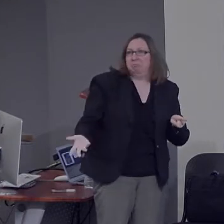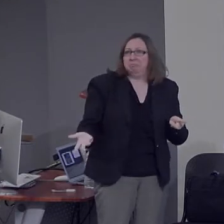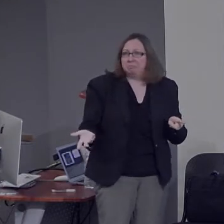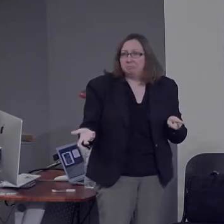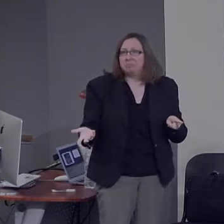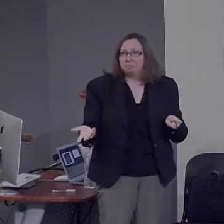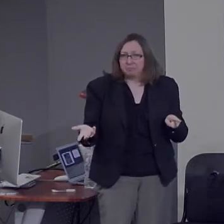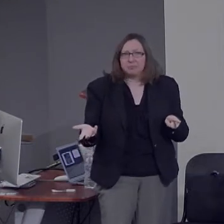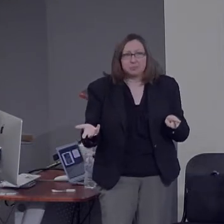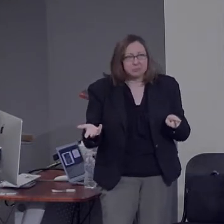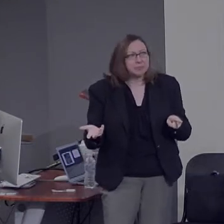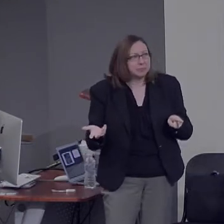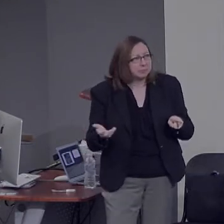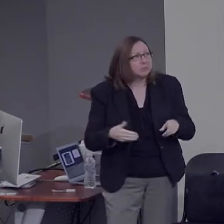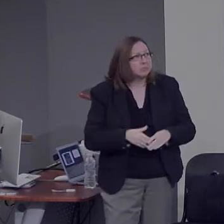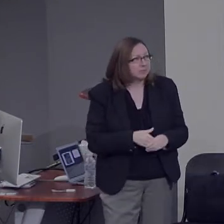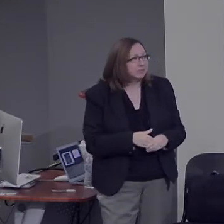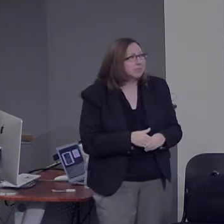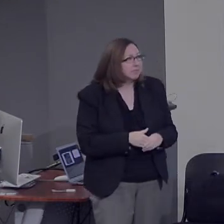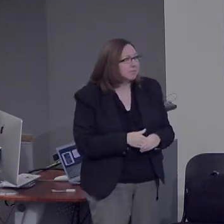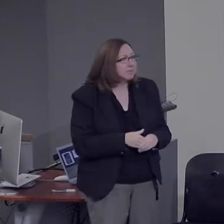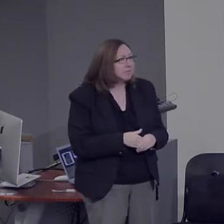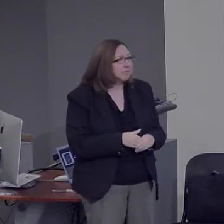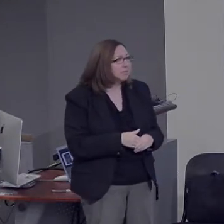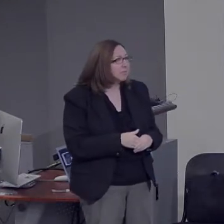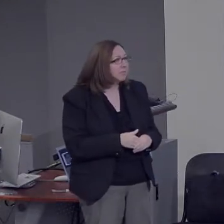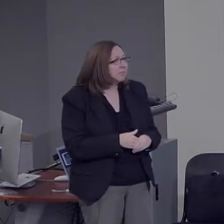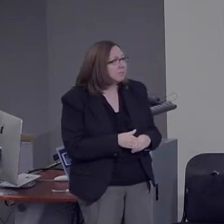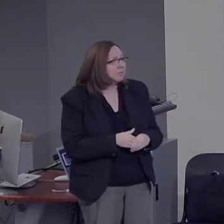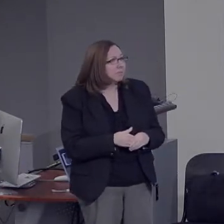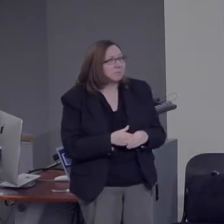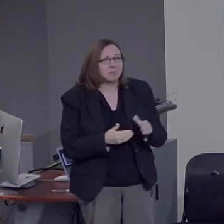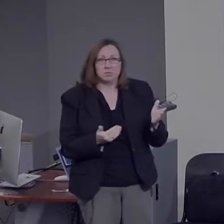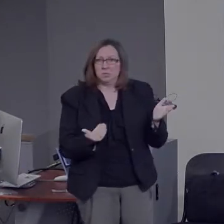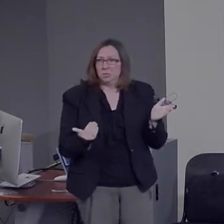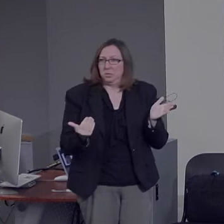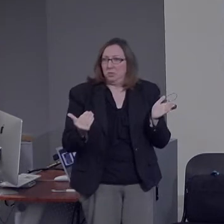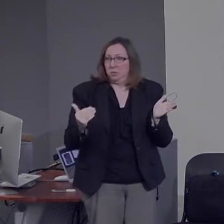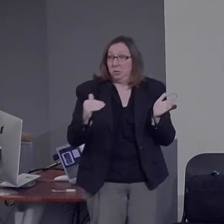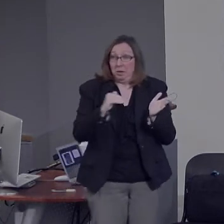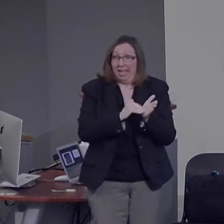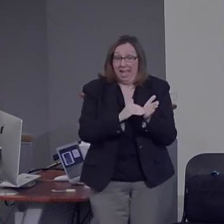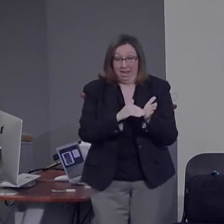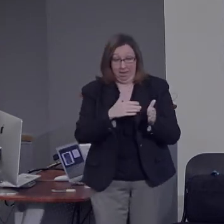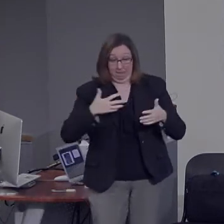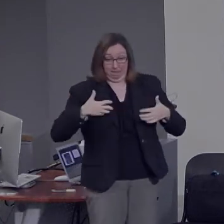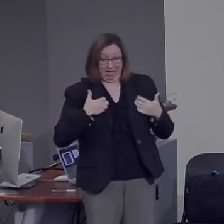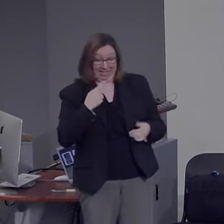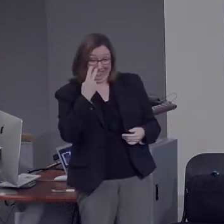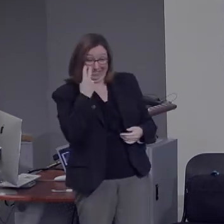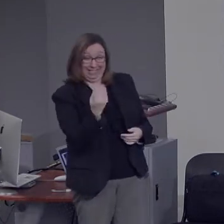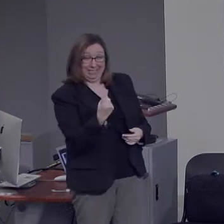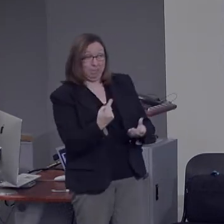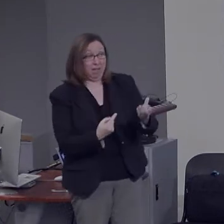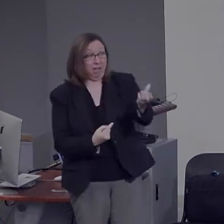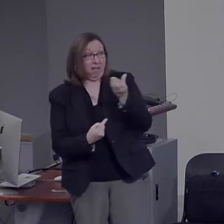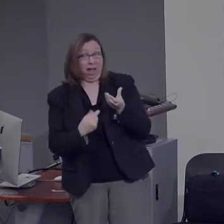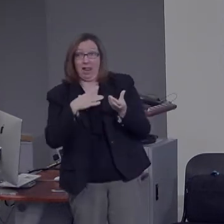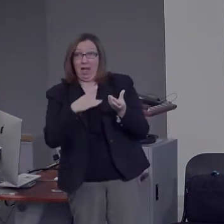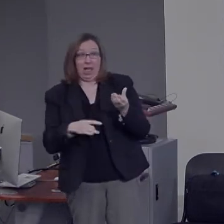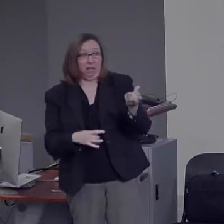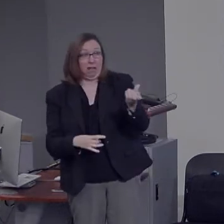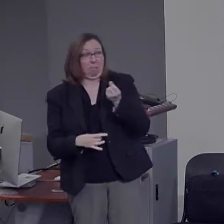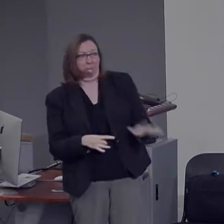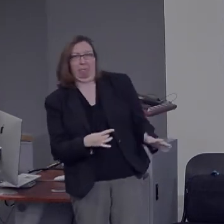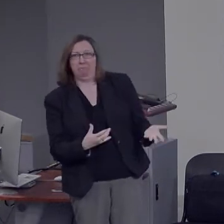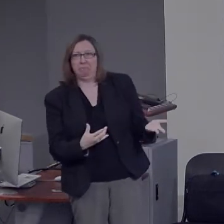Again, there is a kind of, on one side, I see something which I like, but it's something now, it's disgusting